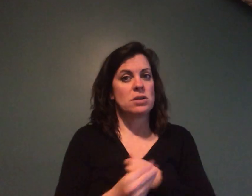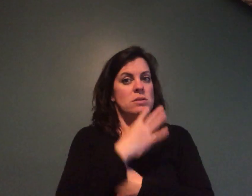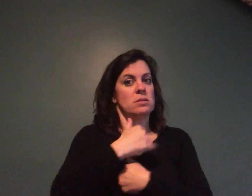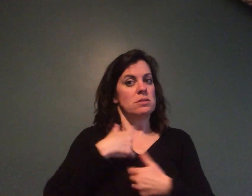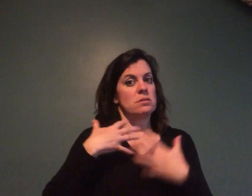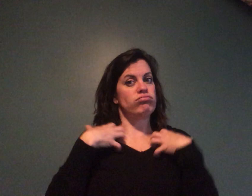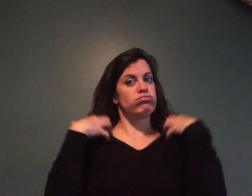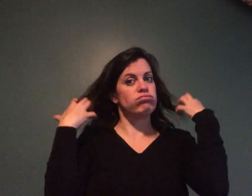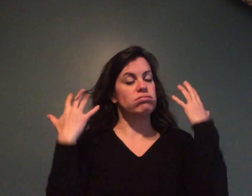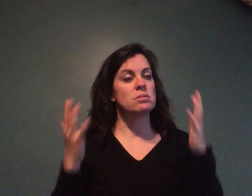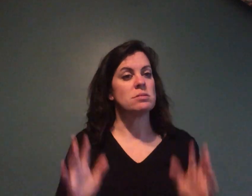Okay?